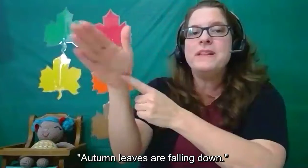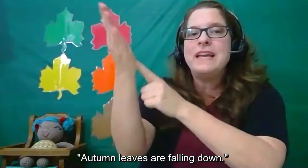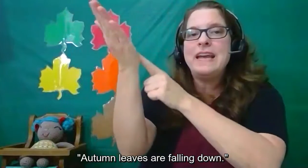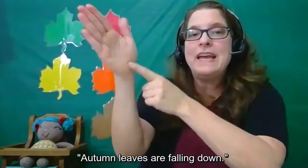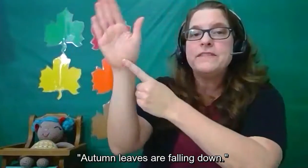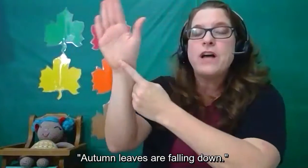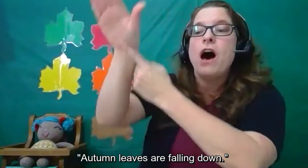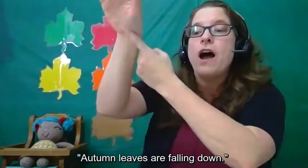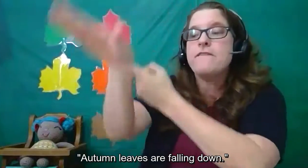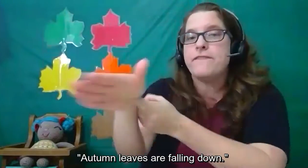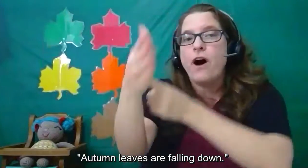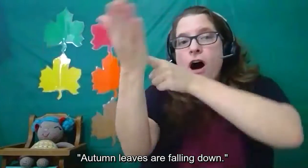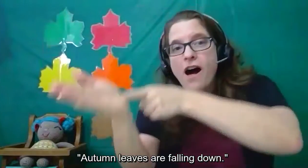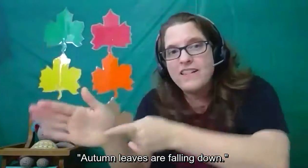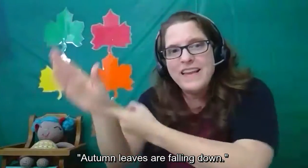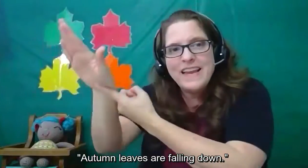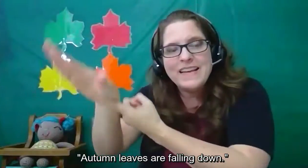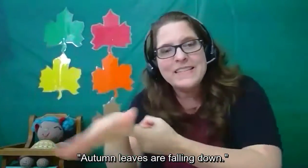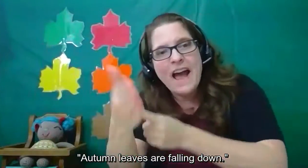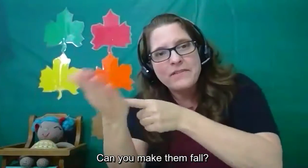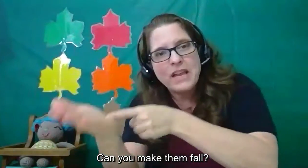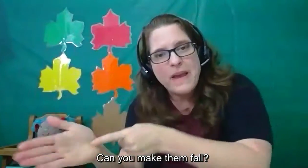Autumn leaves are falling down. Can you